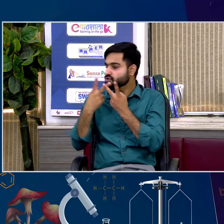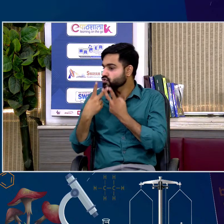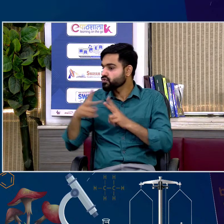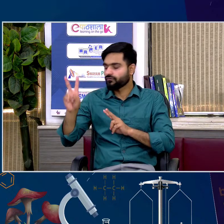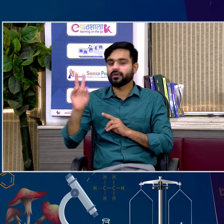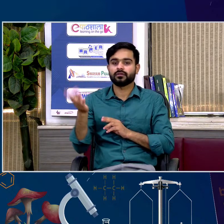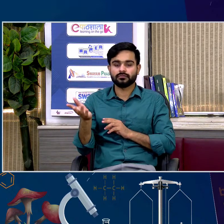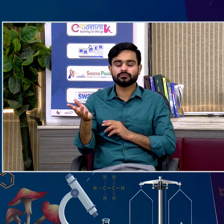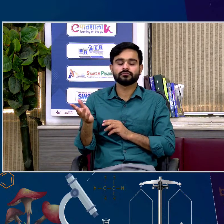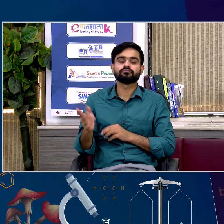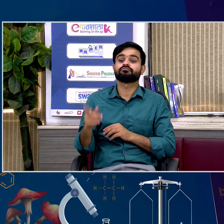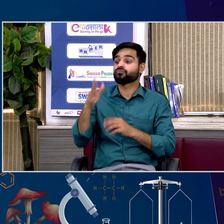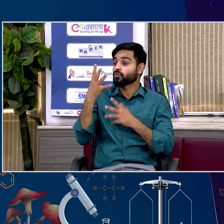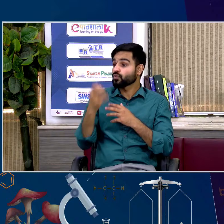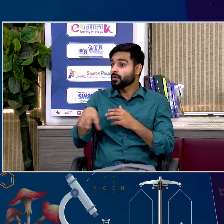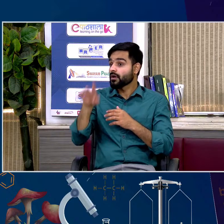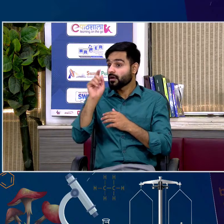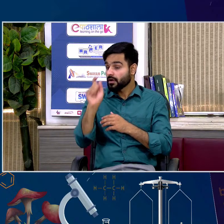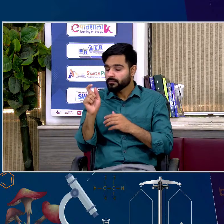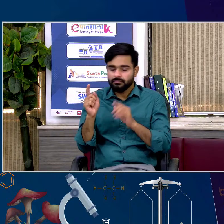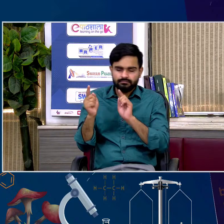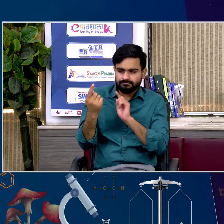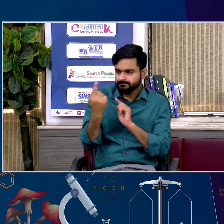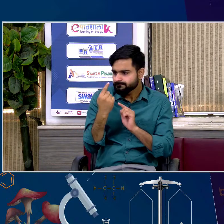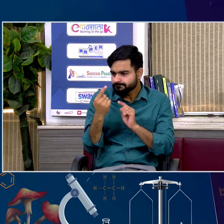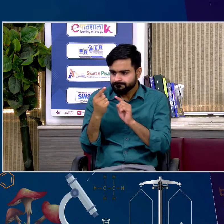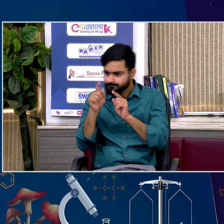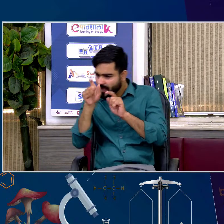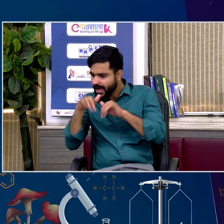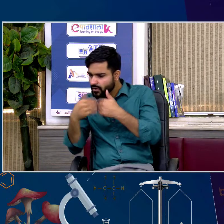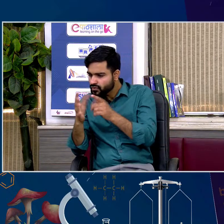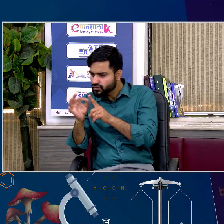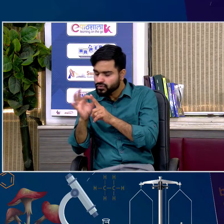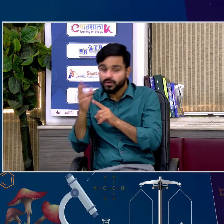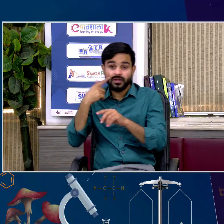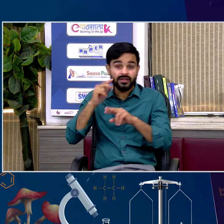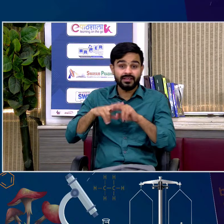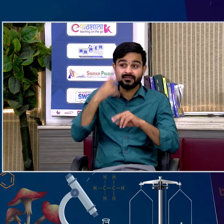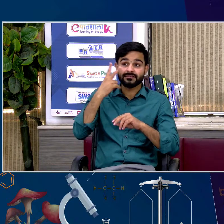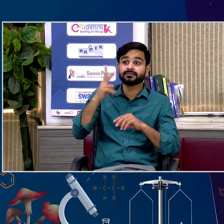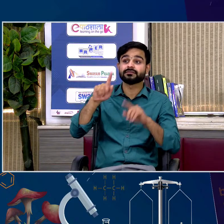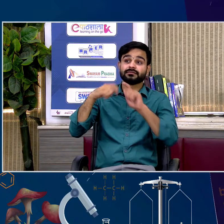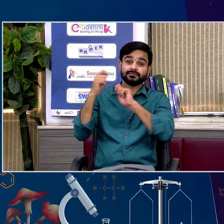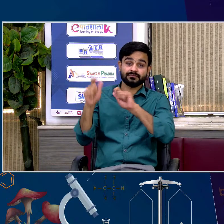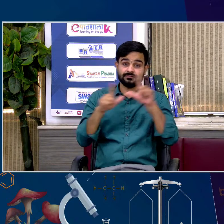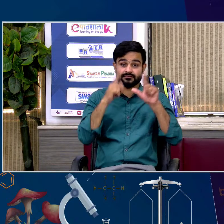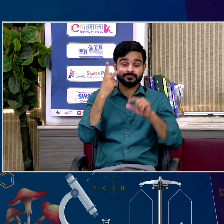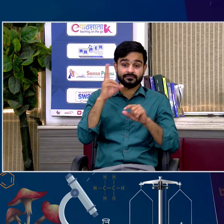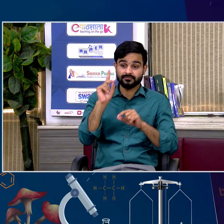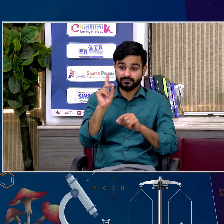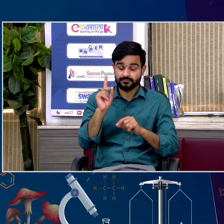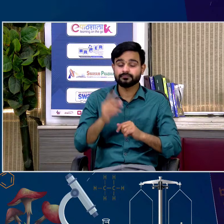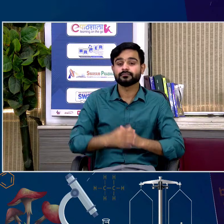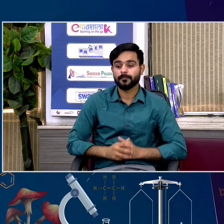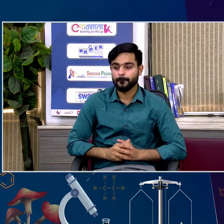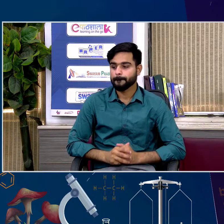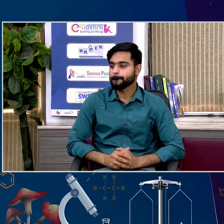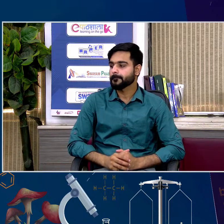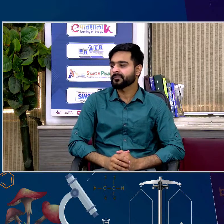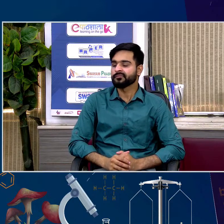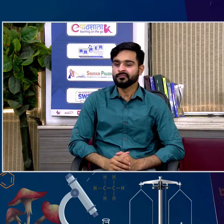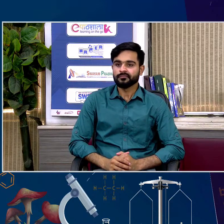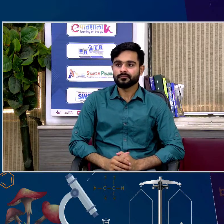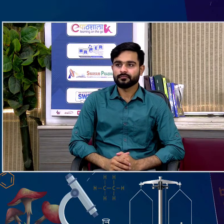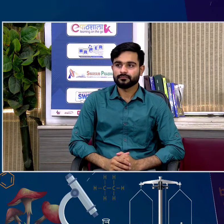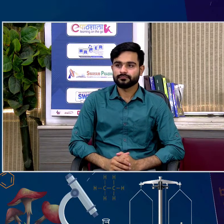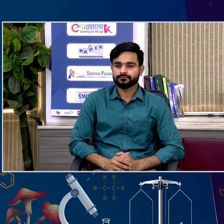things. So you would want to focus on each of these skills. As you can see in the next slide, um,